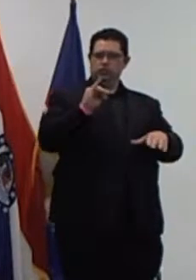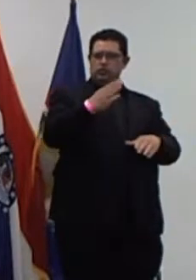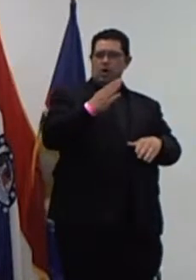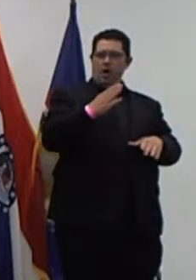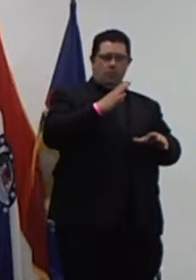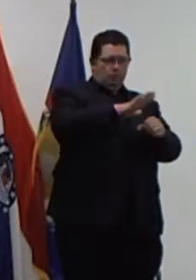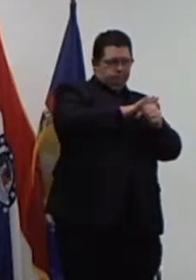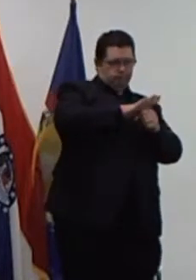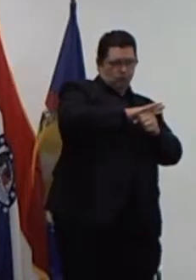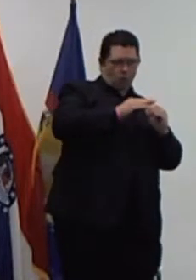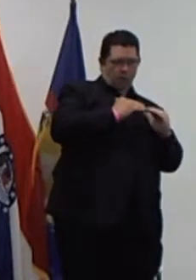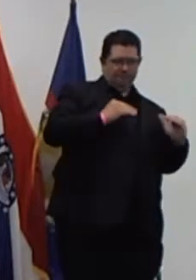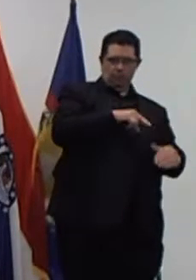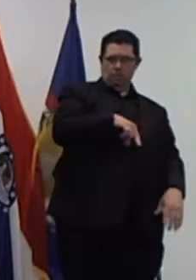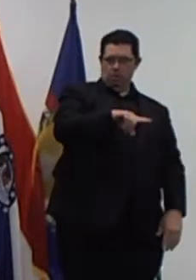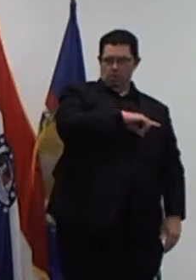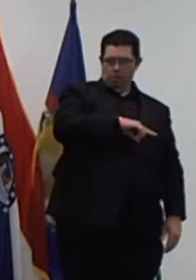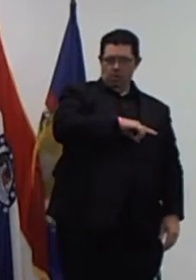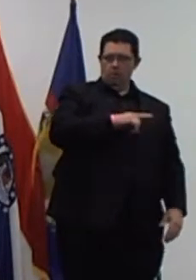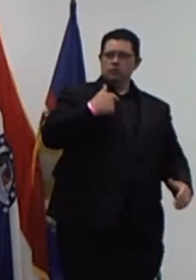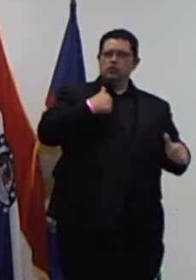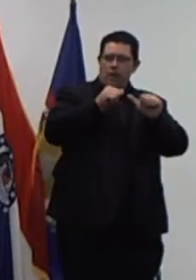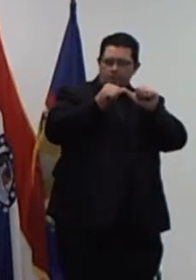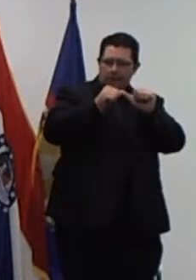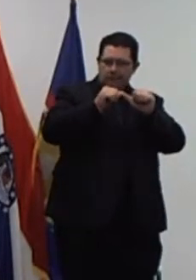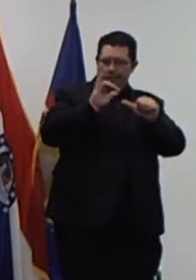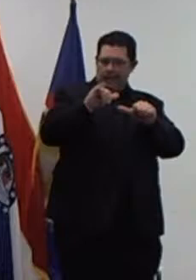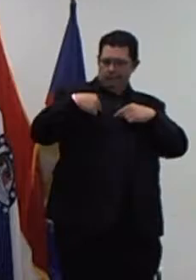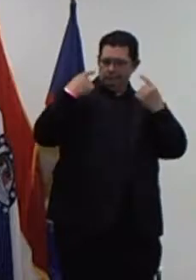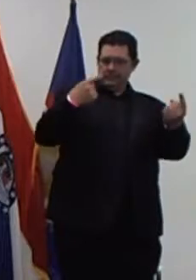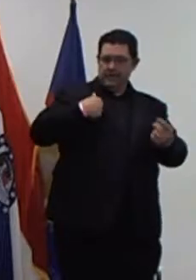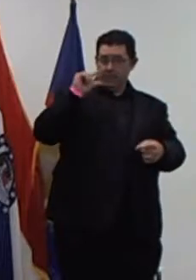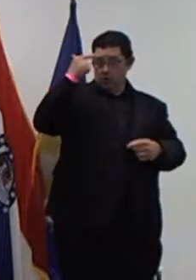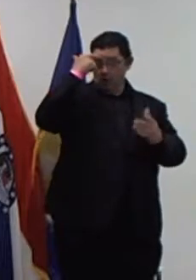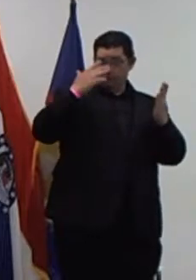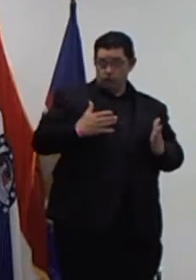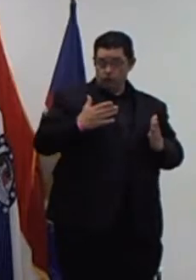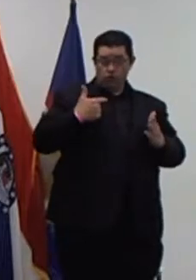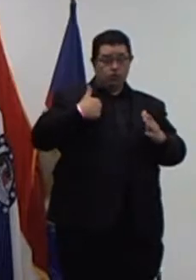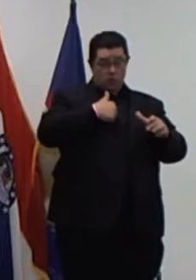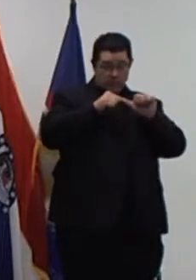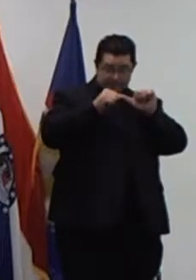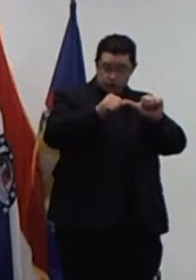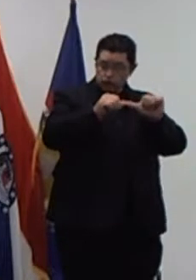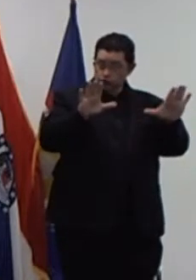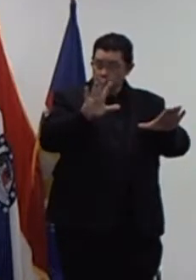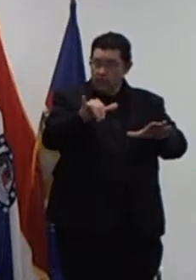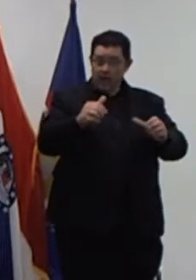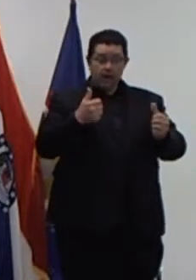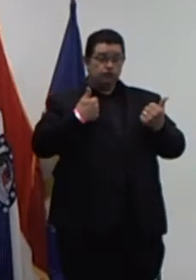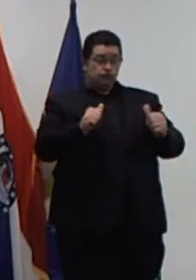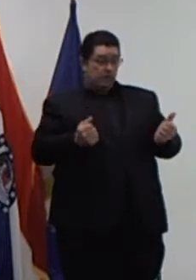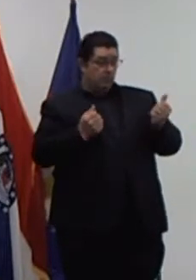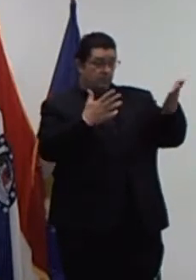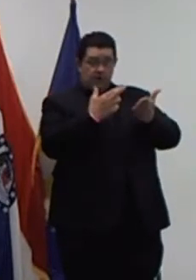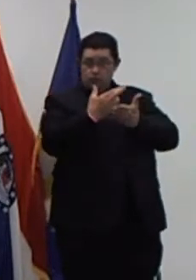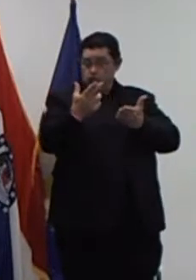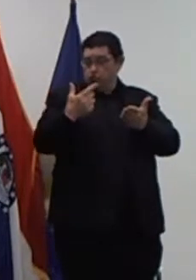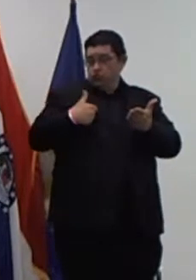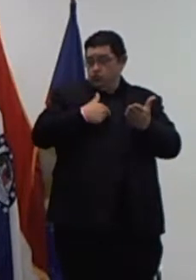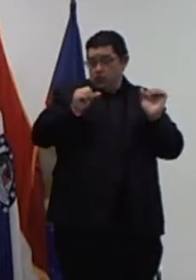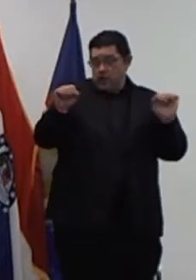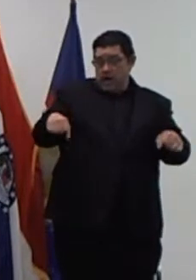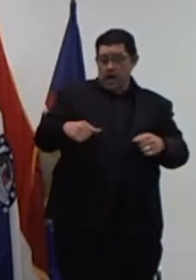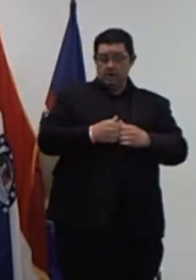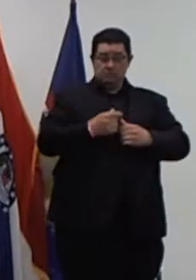local level. I've kind of maintained that ever since I've been governor. We'll continue to do that. We'll continue to try to provide the resources we can. I